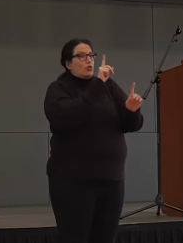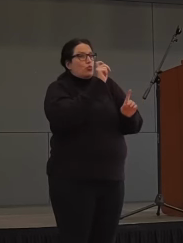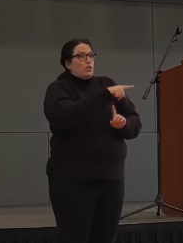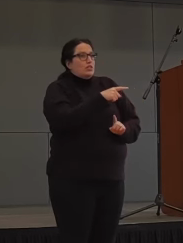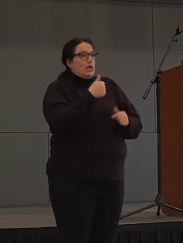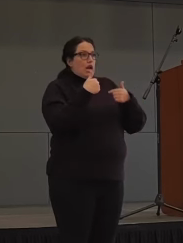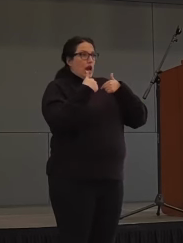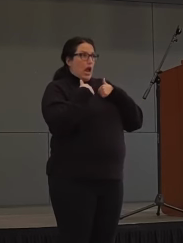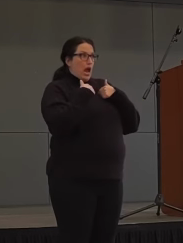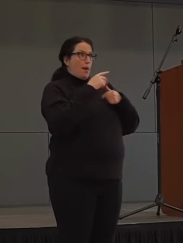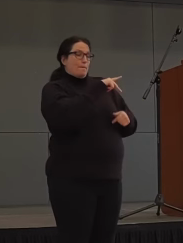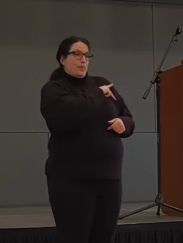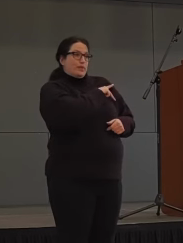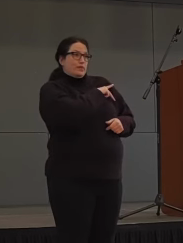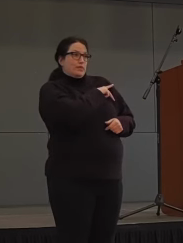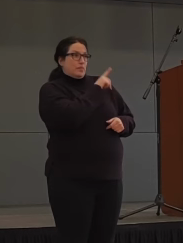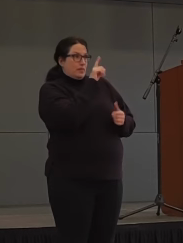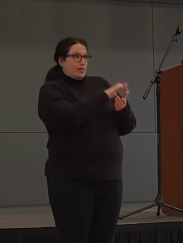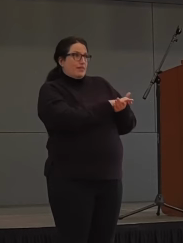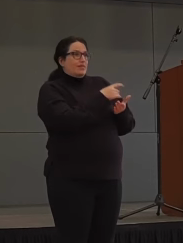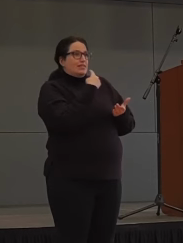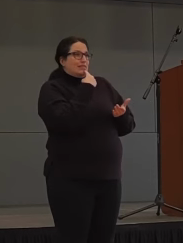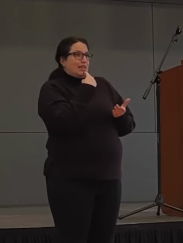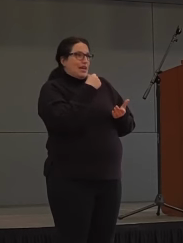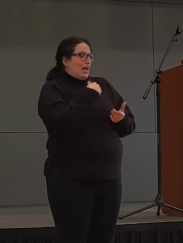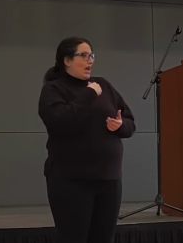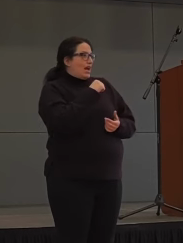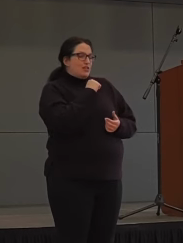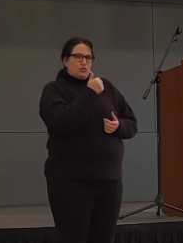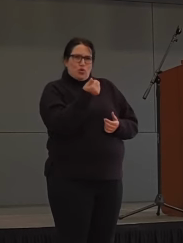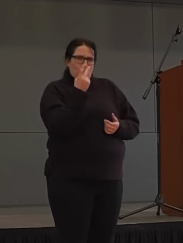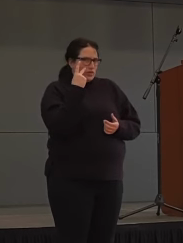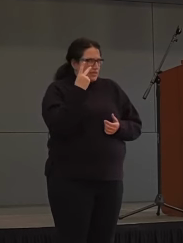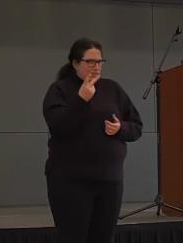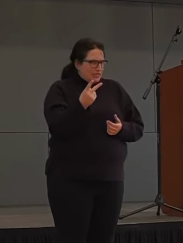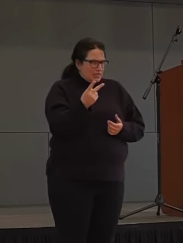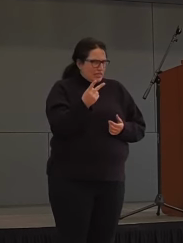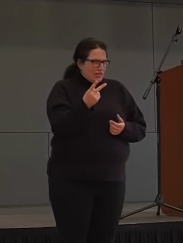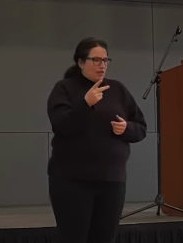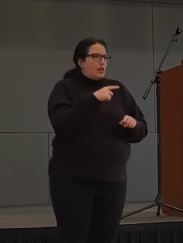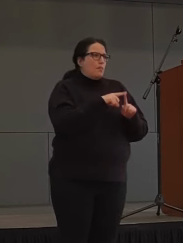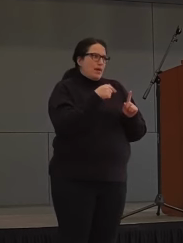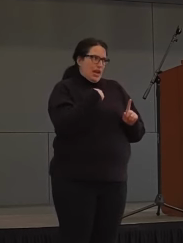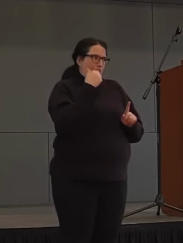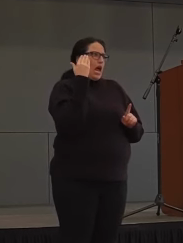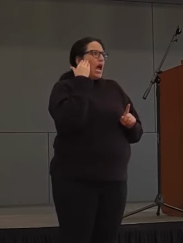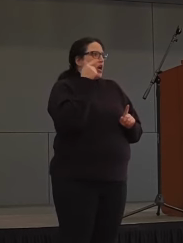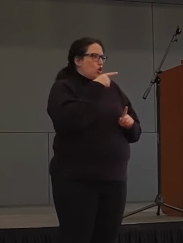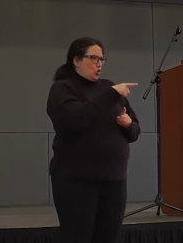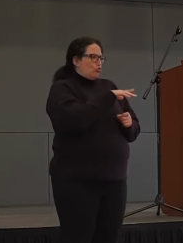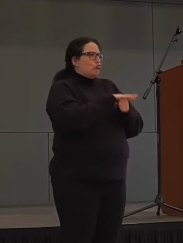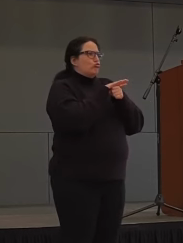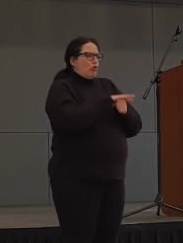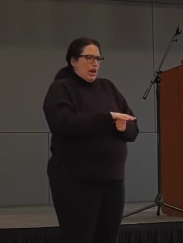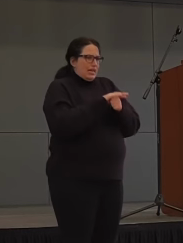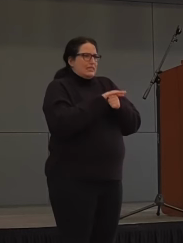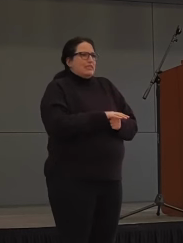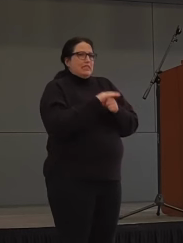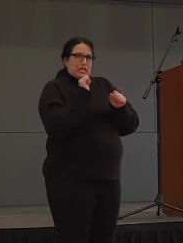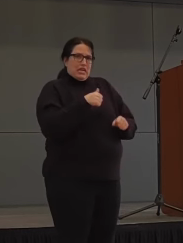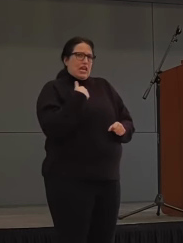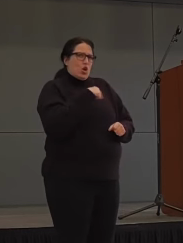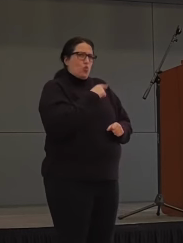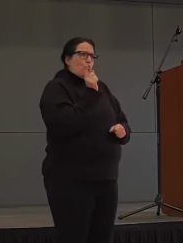I personally believe it's okay to say, I do not see that, but I know it is distressing to you. Can we go to